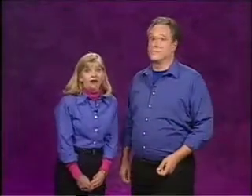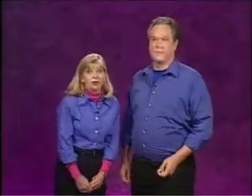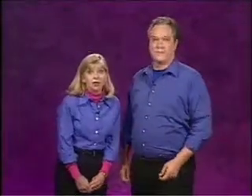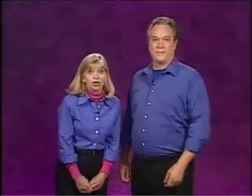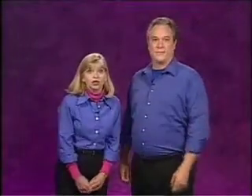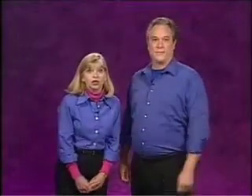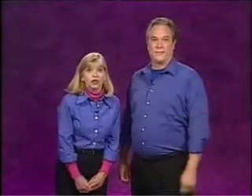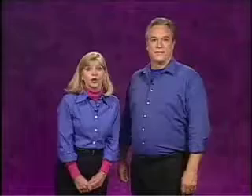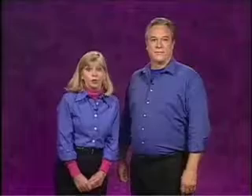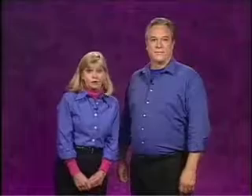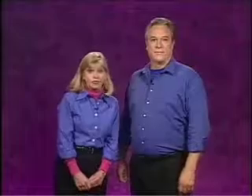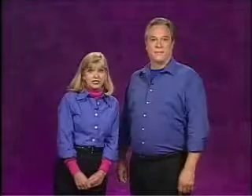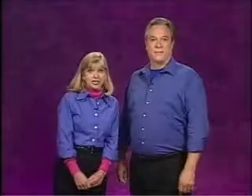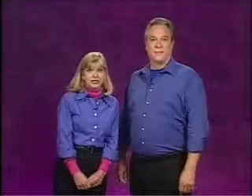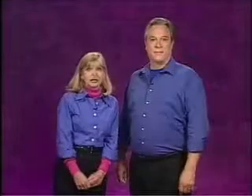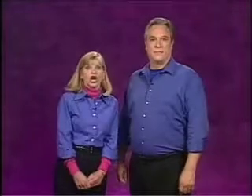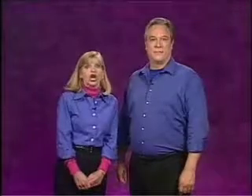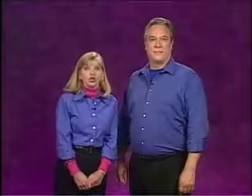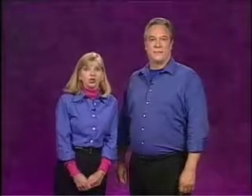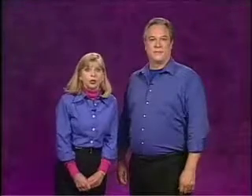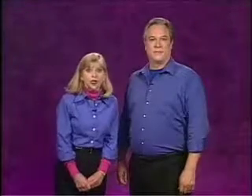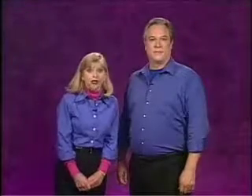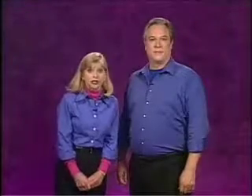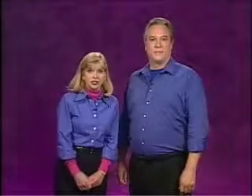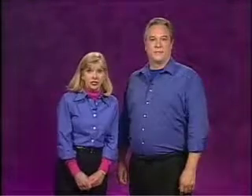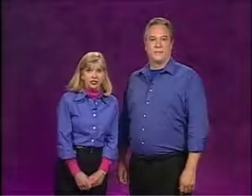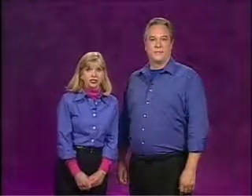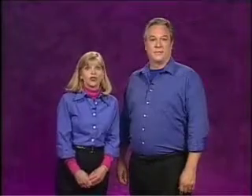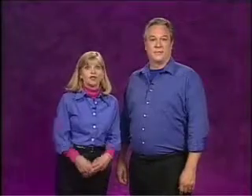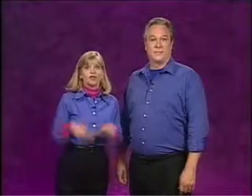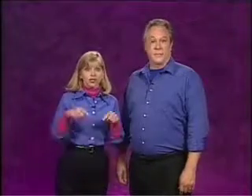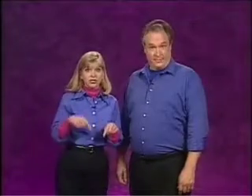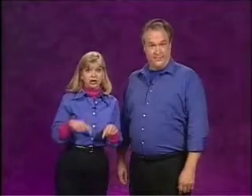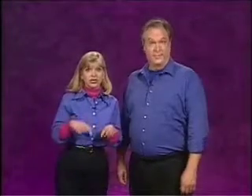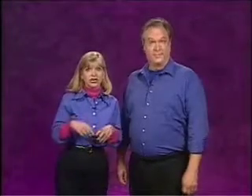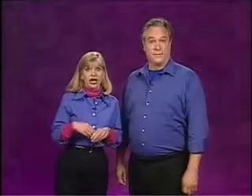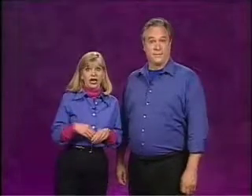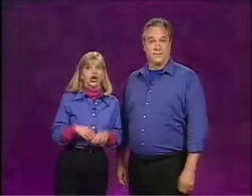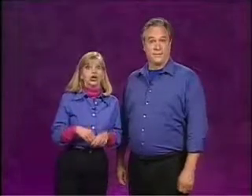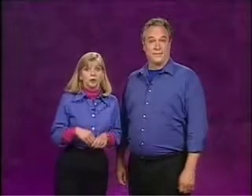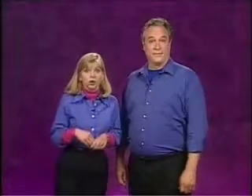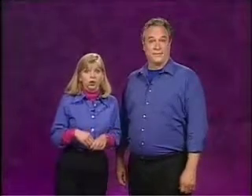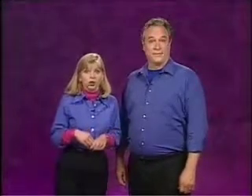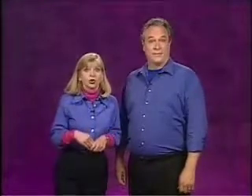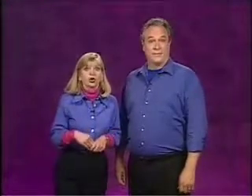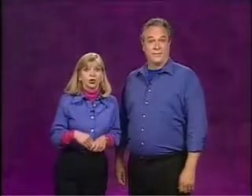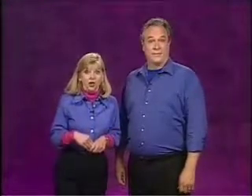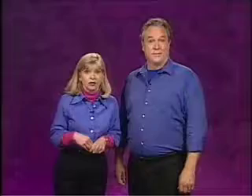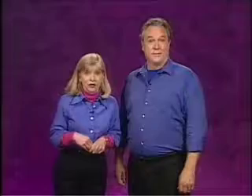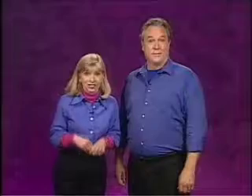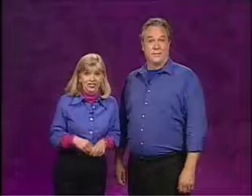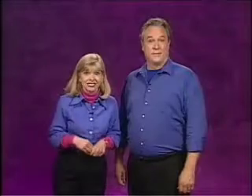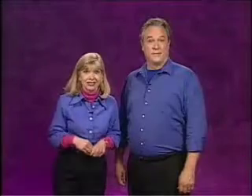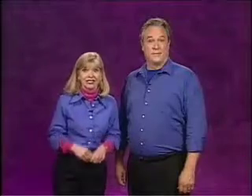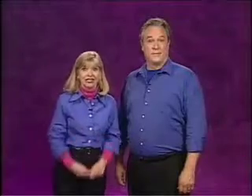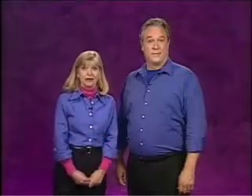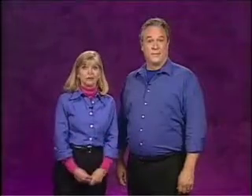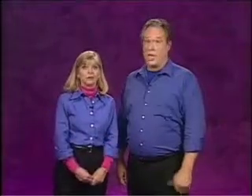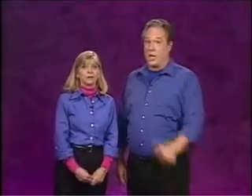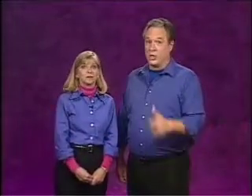you finish reviewing previous lessons, use the practice sentences from this lesson again to make sure you're ready for lesson 17.